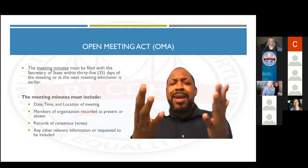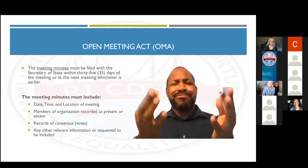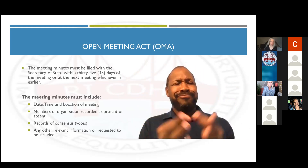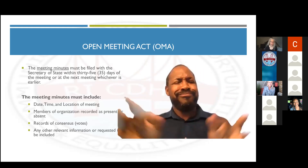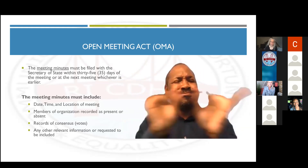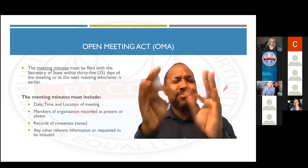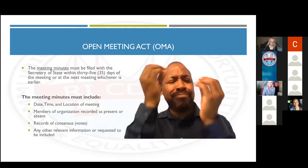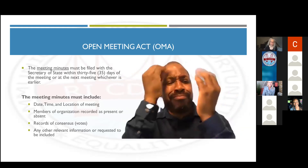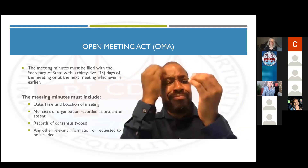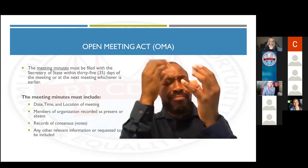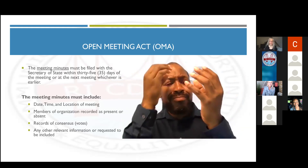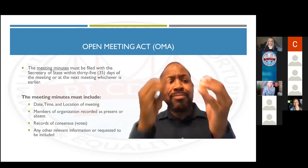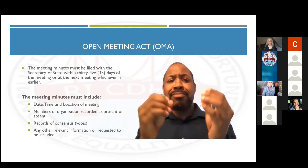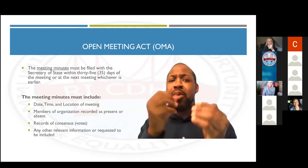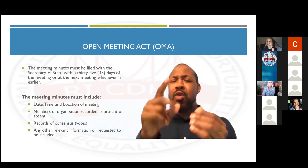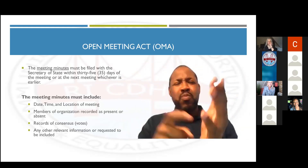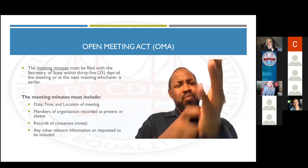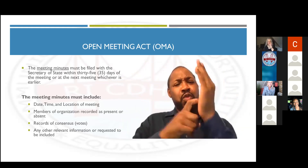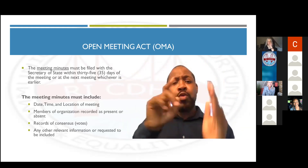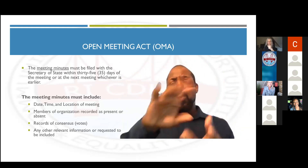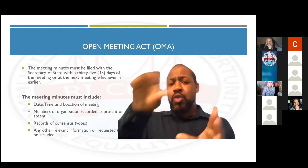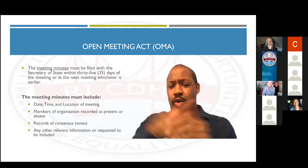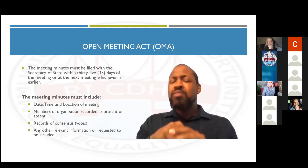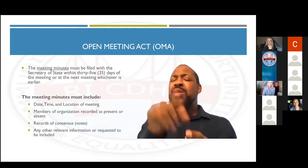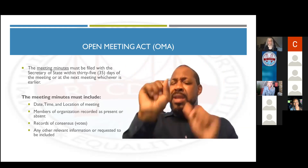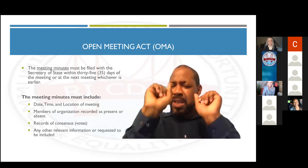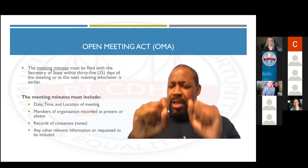in opposition, and any other relevant information or requests